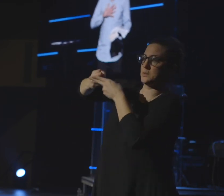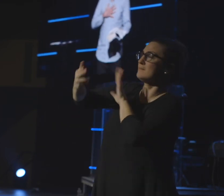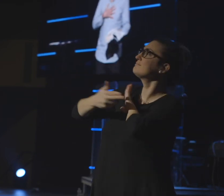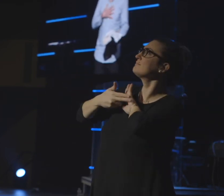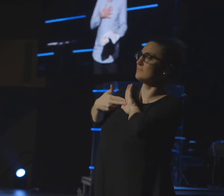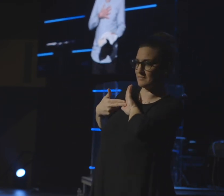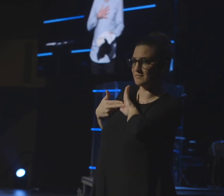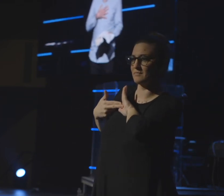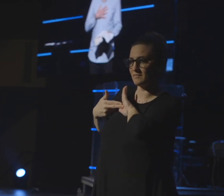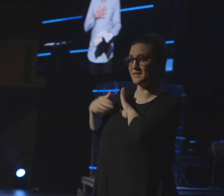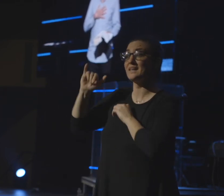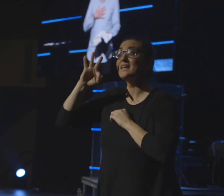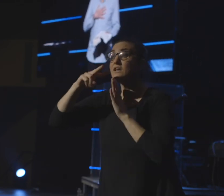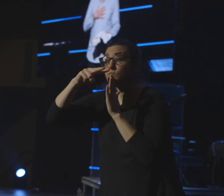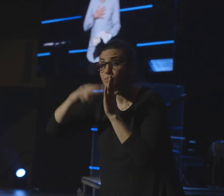will heal your heart.